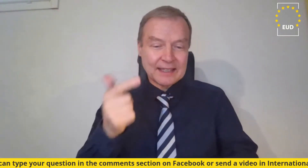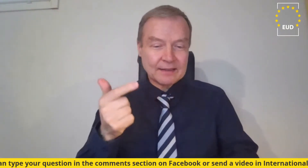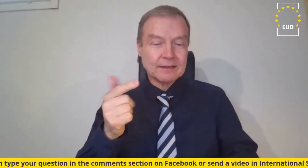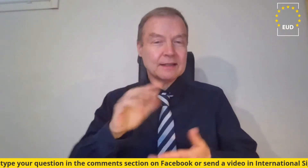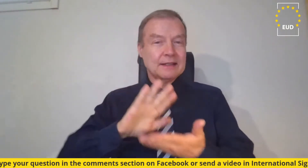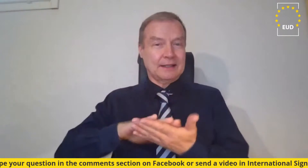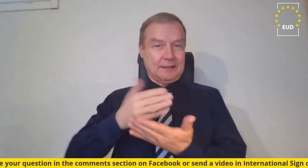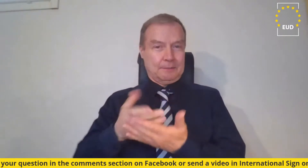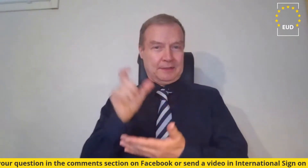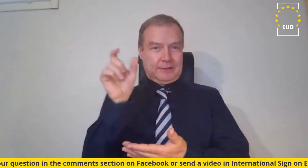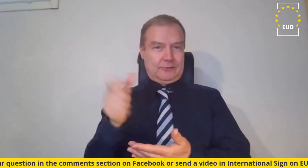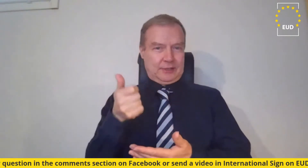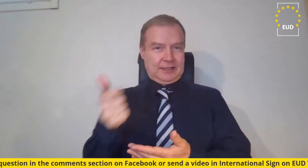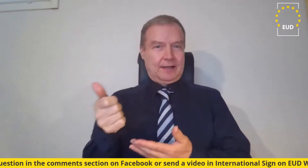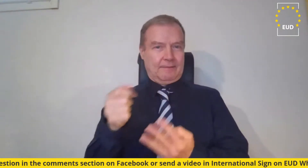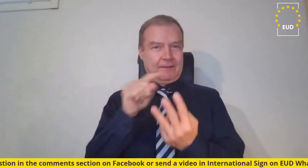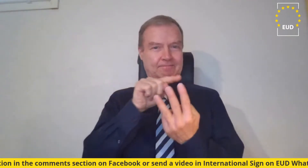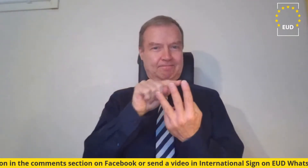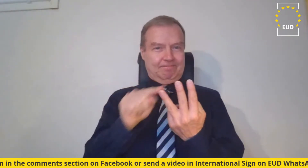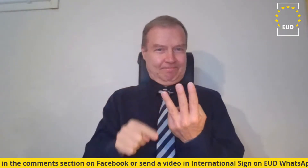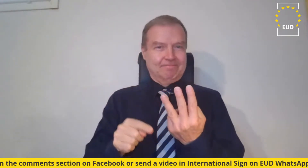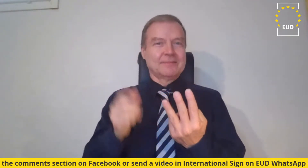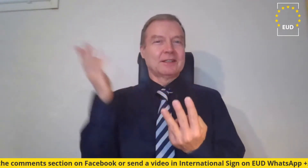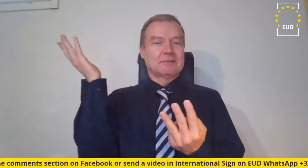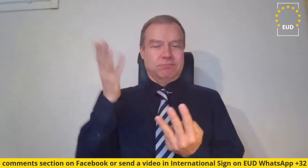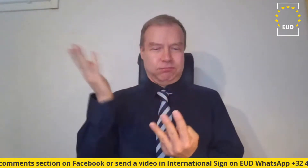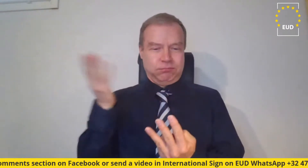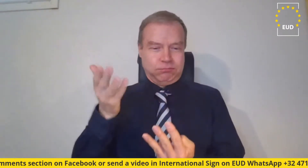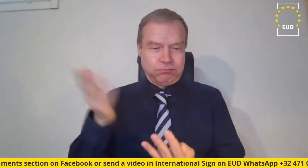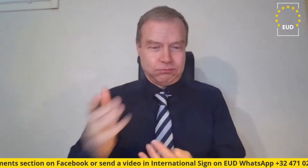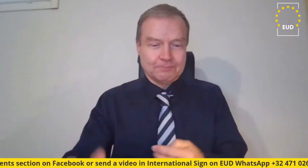we have Maya Rit, sign language interpreter.